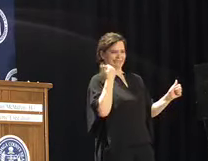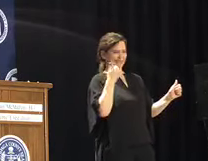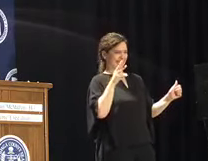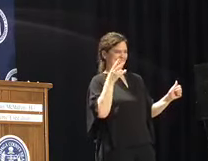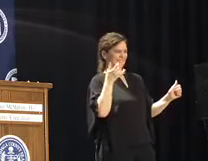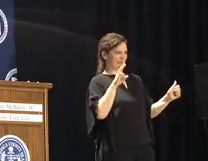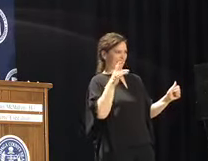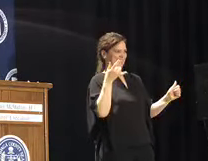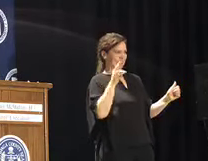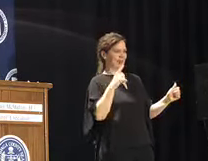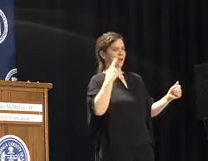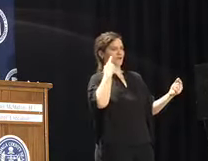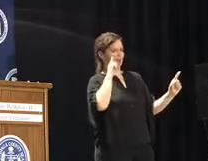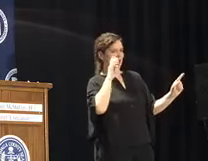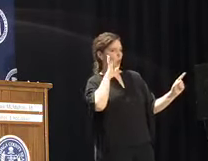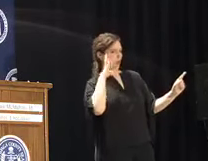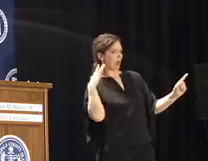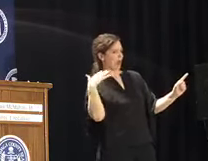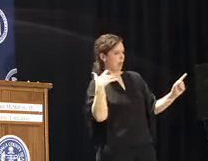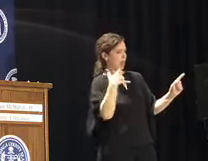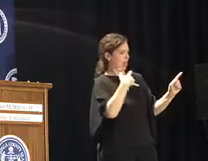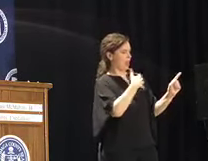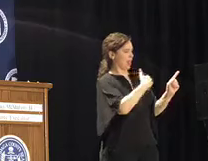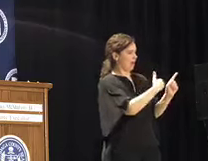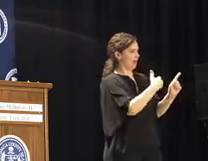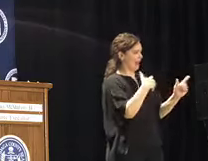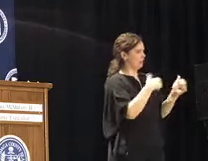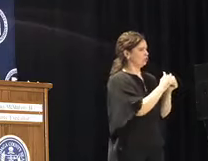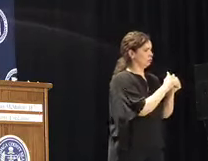then hopefully the next Saturday, and then